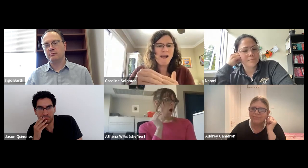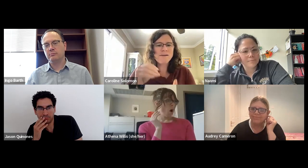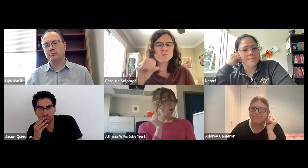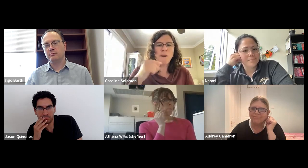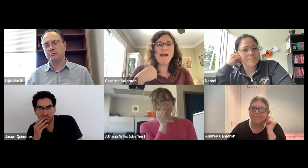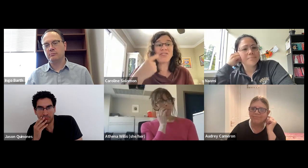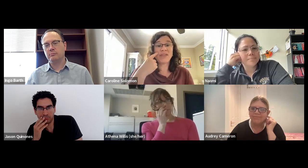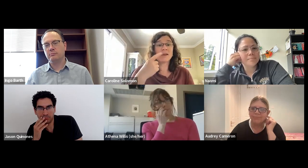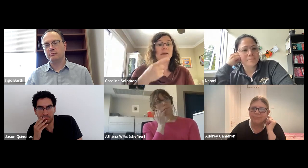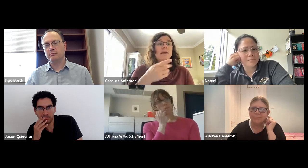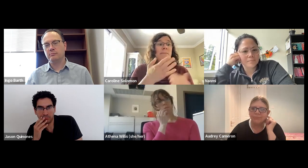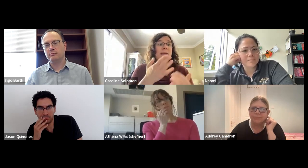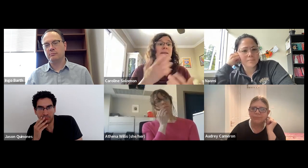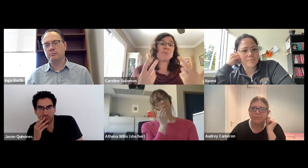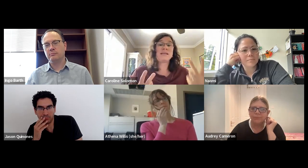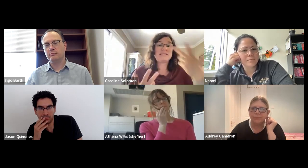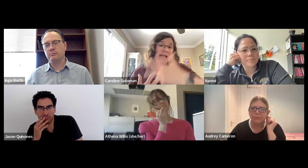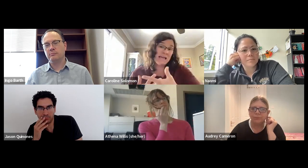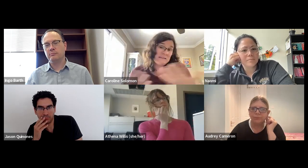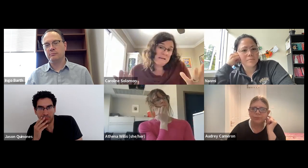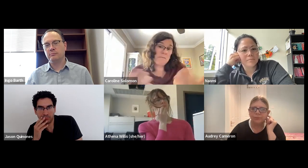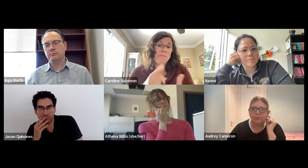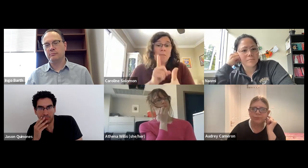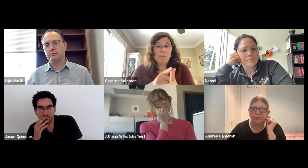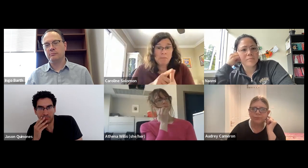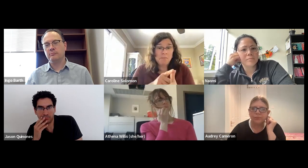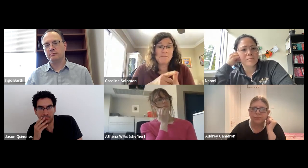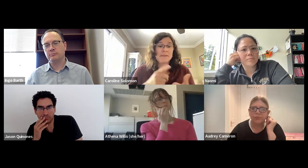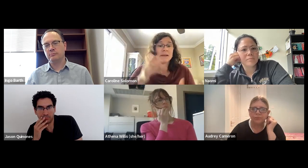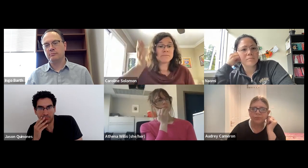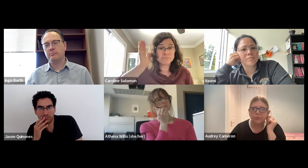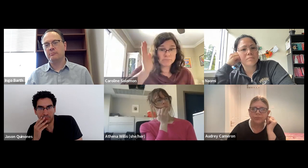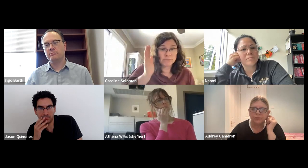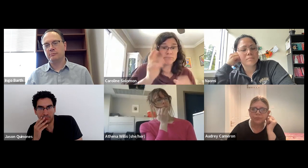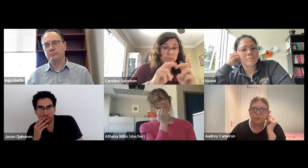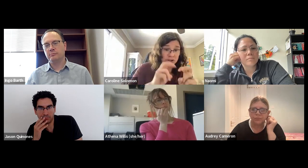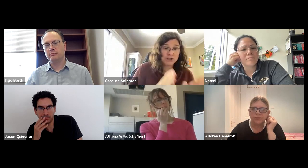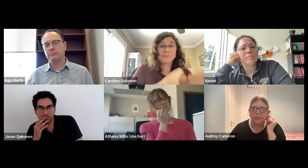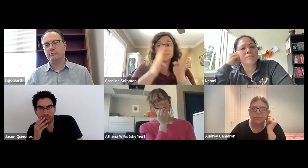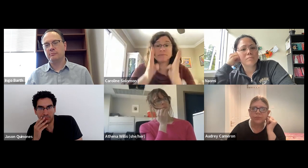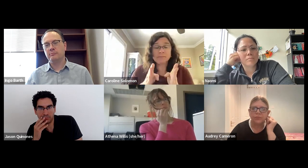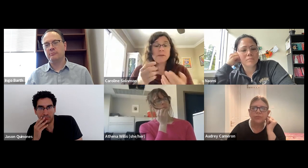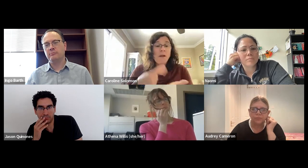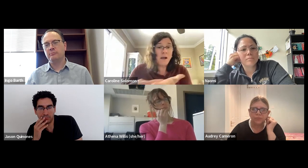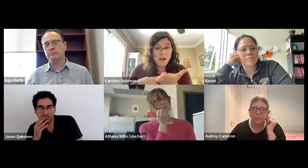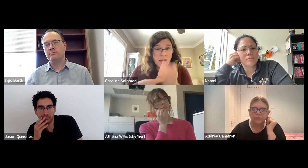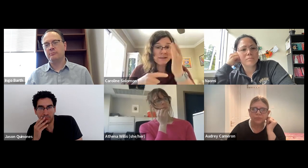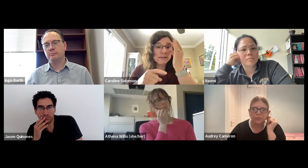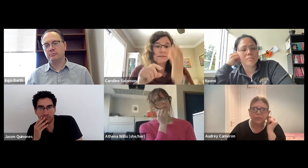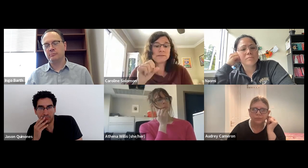no project that's guided in that way. You know, and I think maybe if it were 3 days, for example, the first one is more presentation-based, the